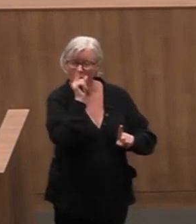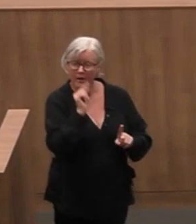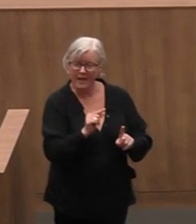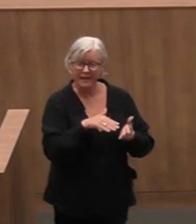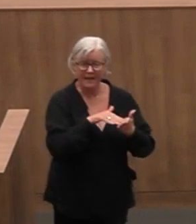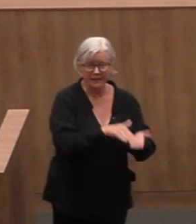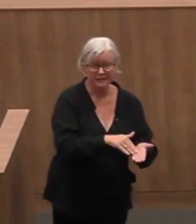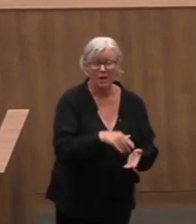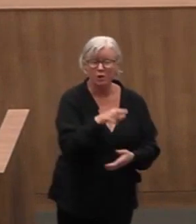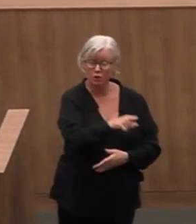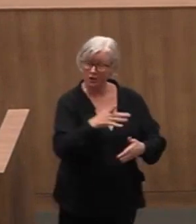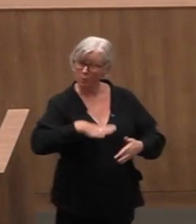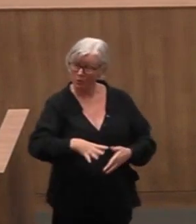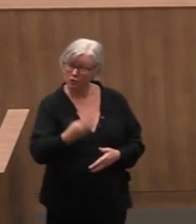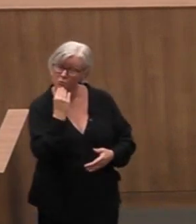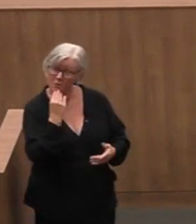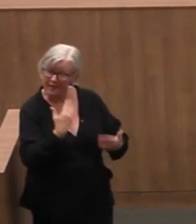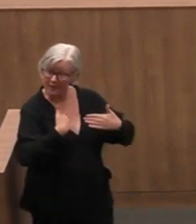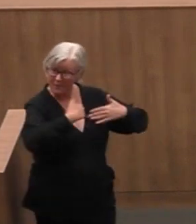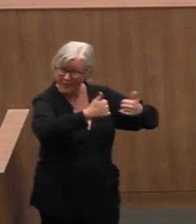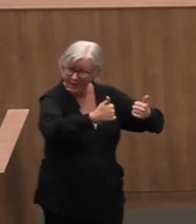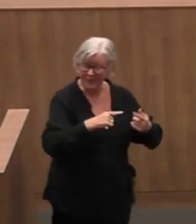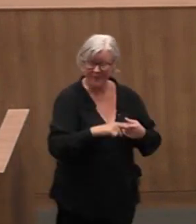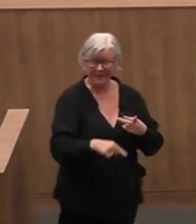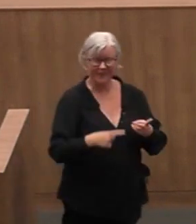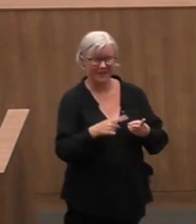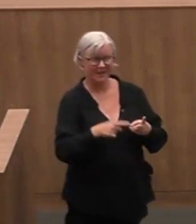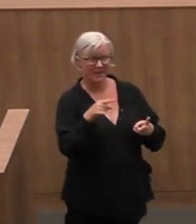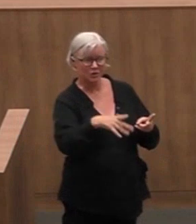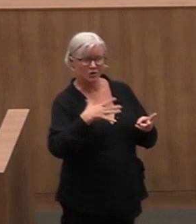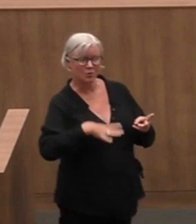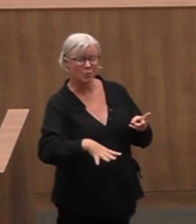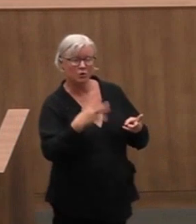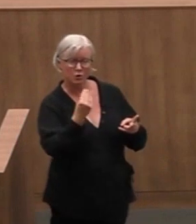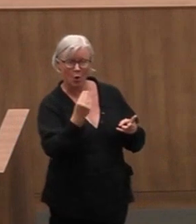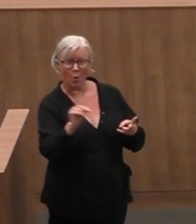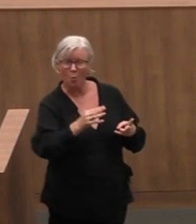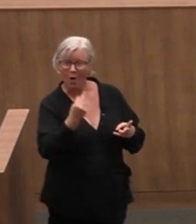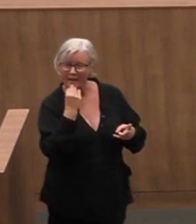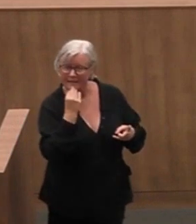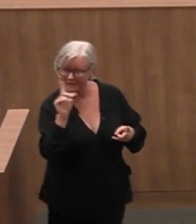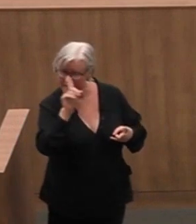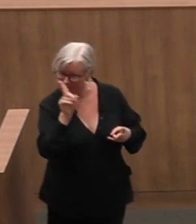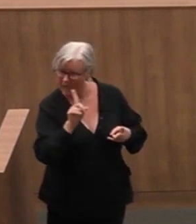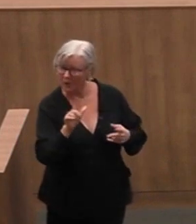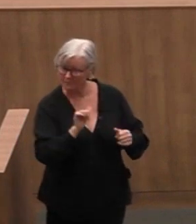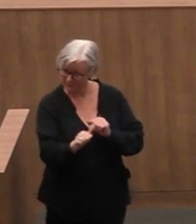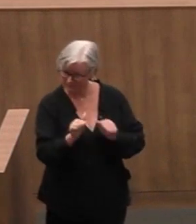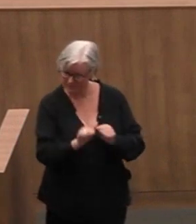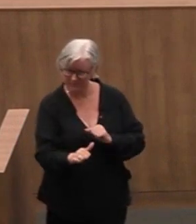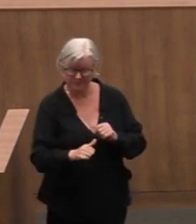Sam wants to eat really well, and so diet's been important in